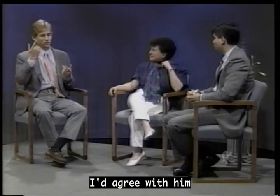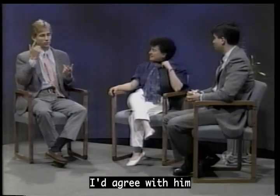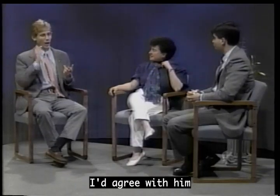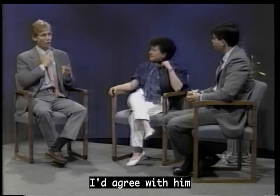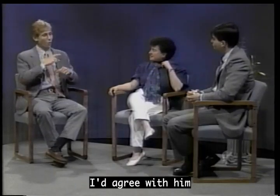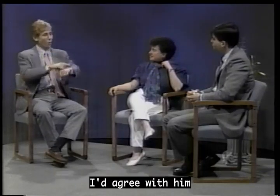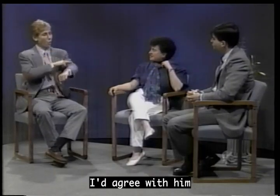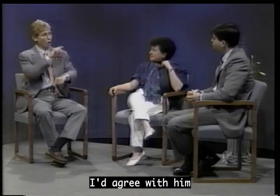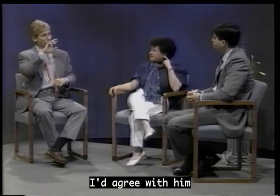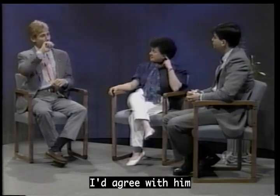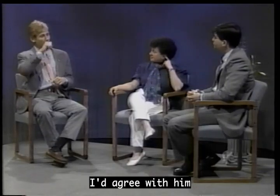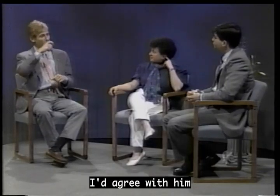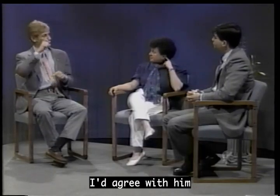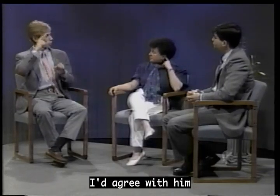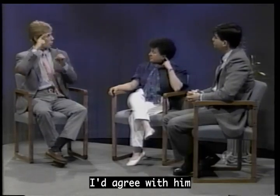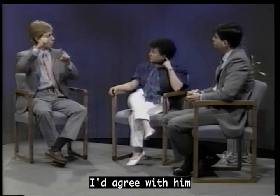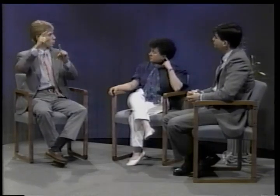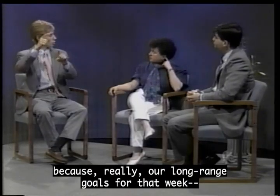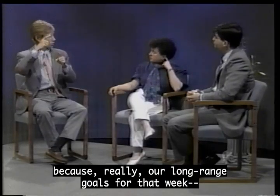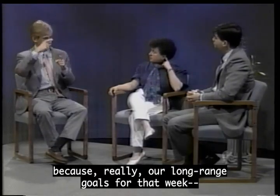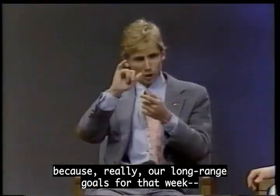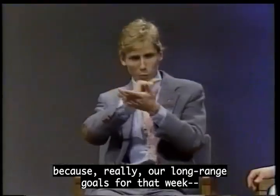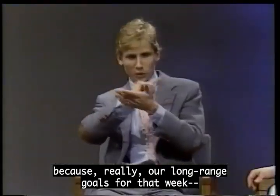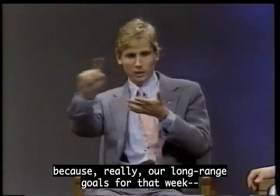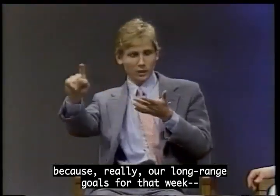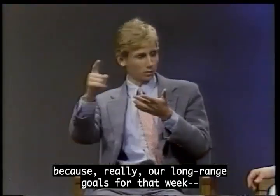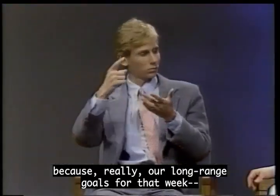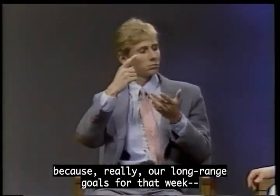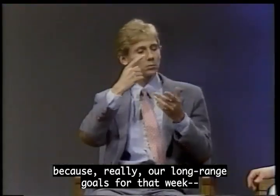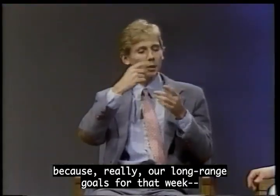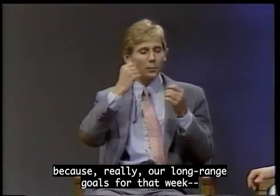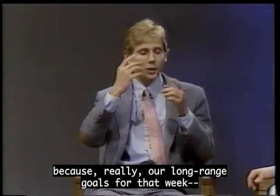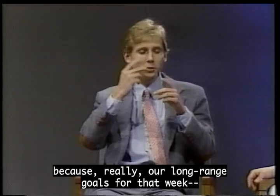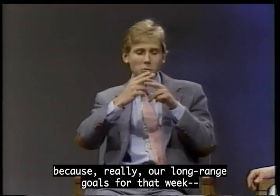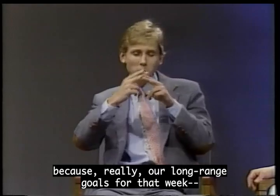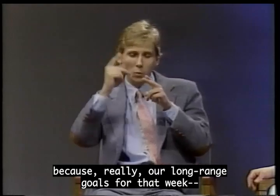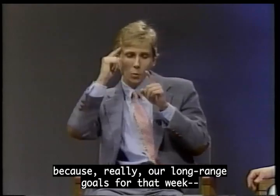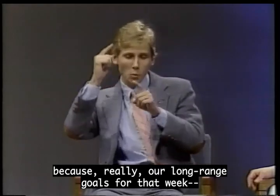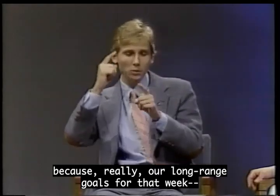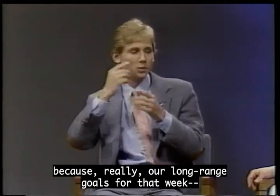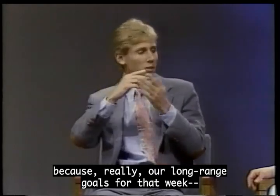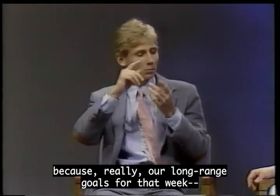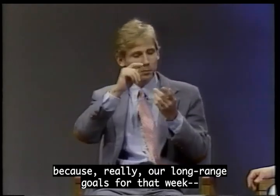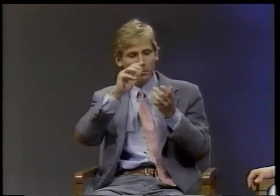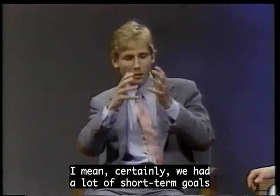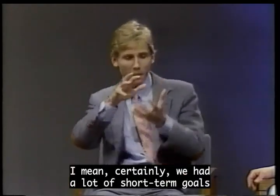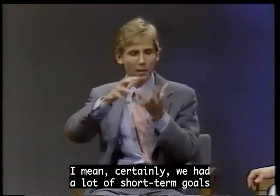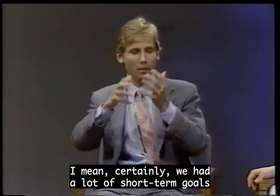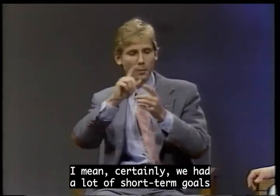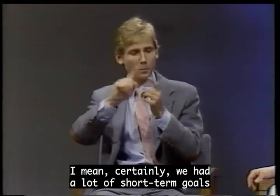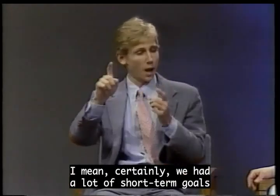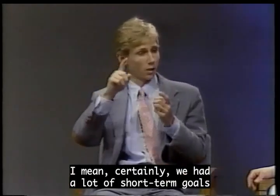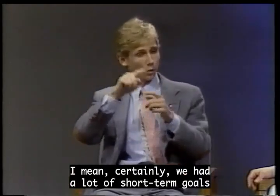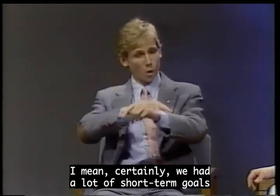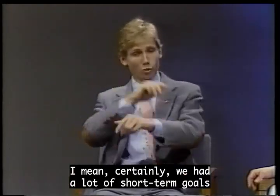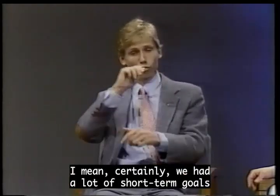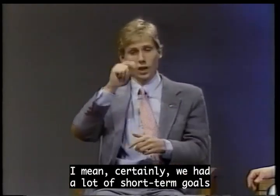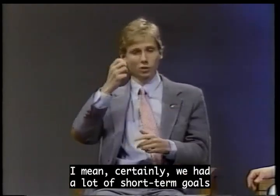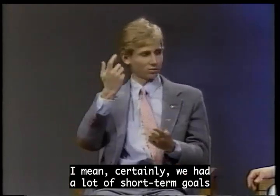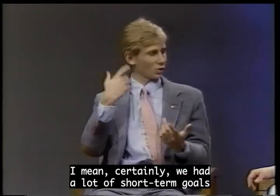I'd agree with him. Because really, our long-range goals for that week, I mean, certainly we had a lot of short-term goals and a